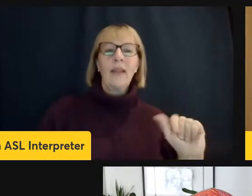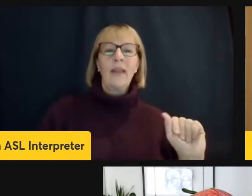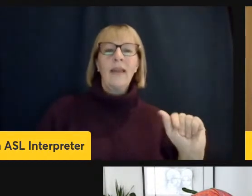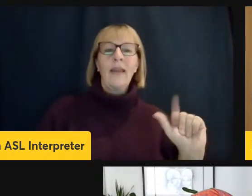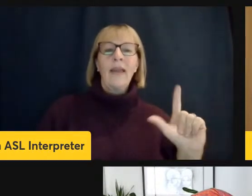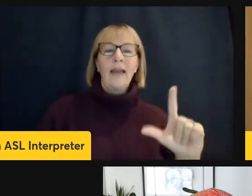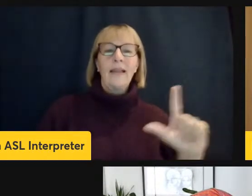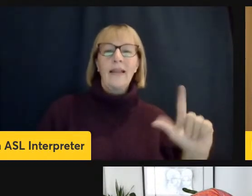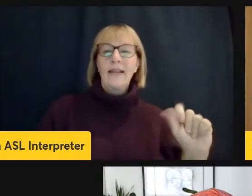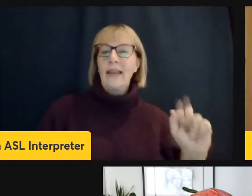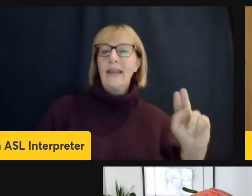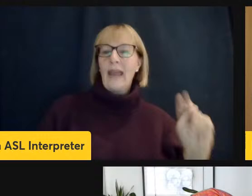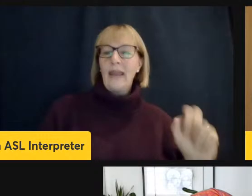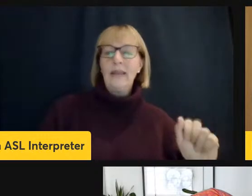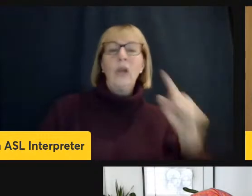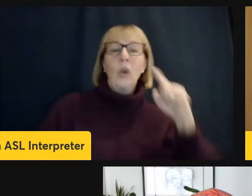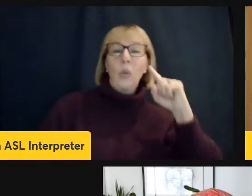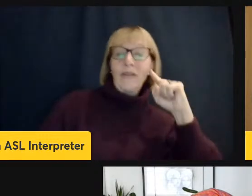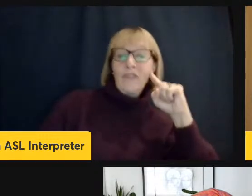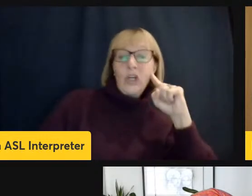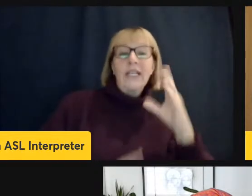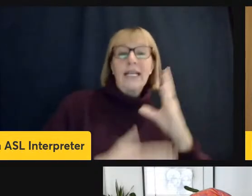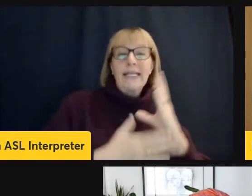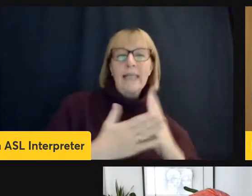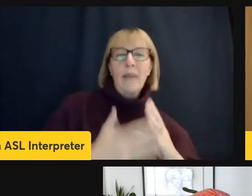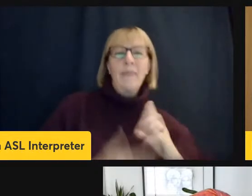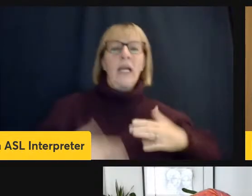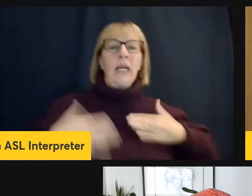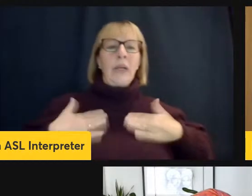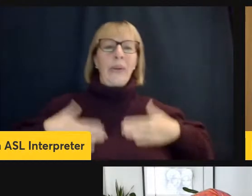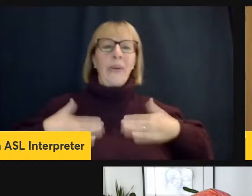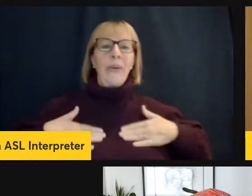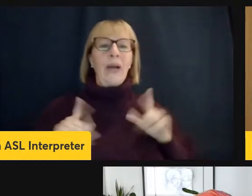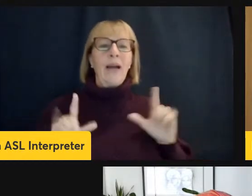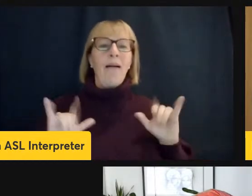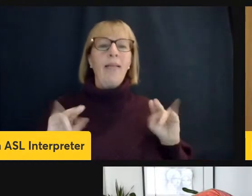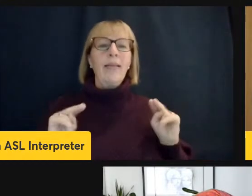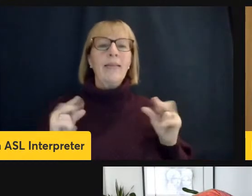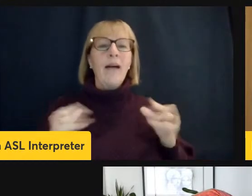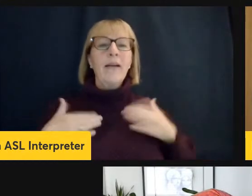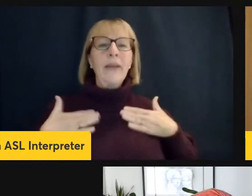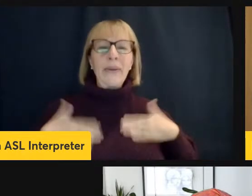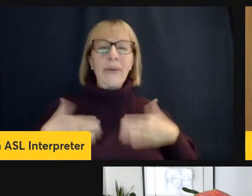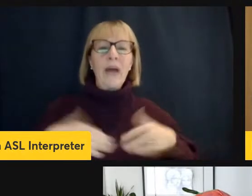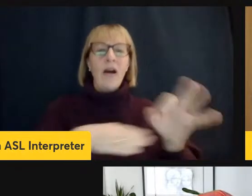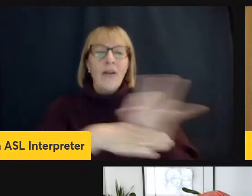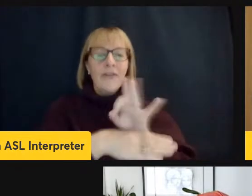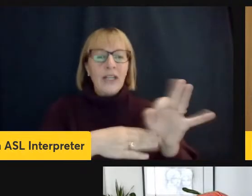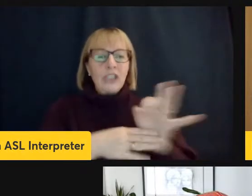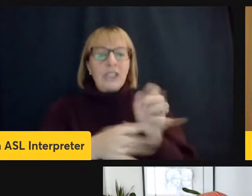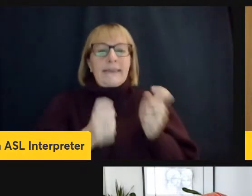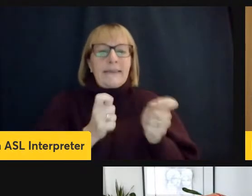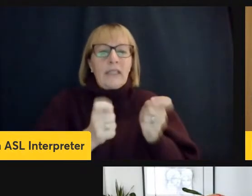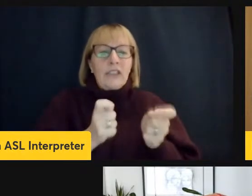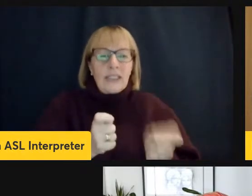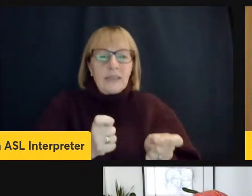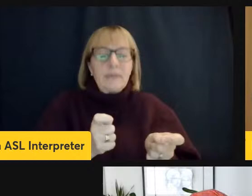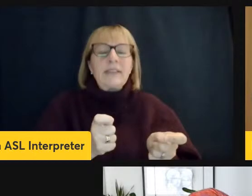these issues around lung function diagnostics and adjustments and